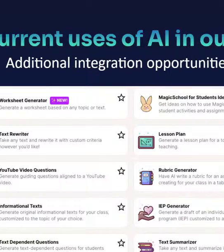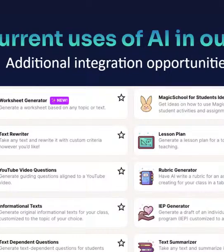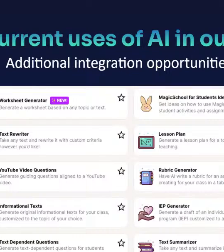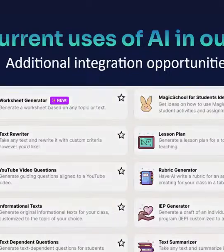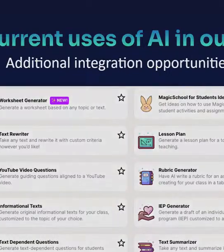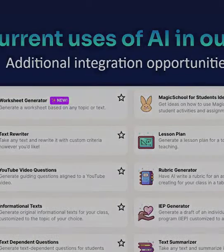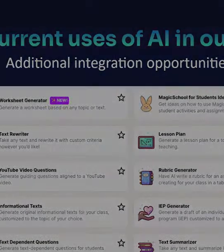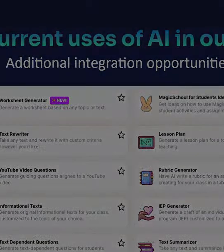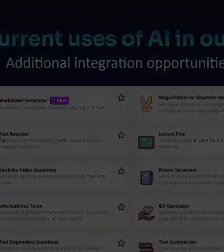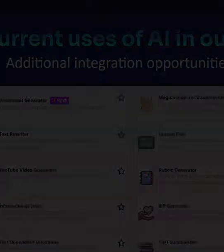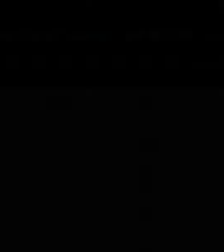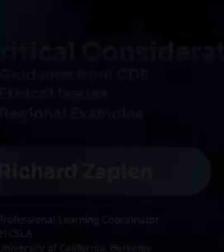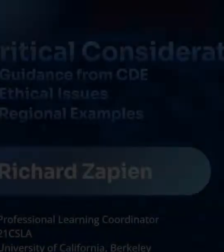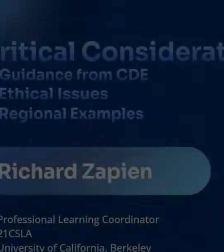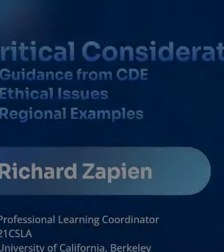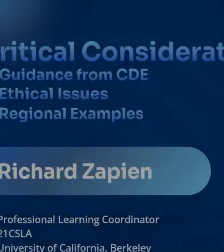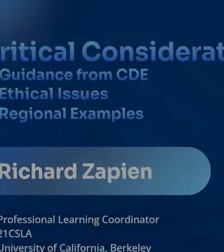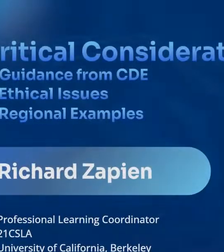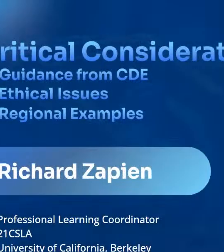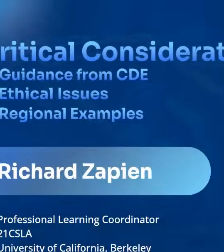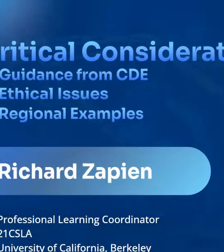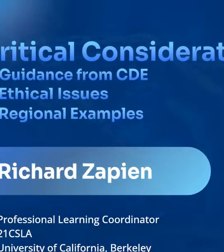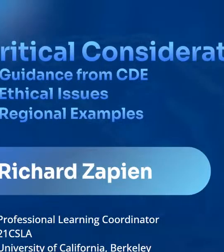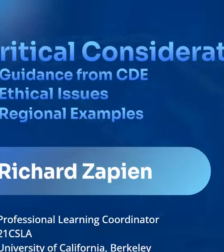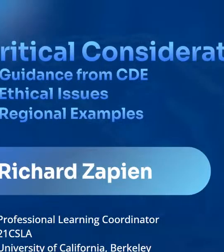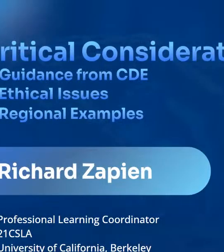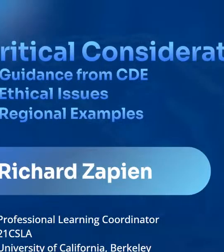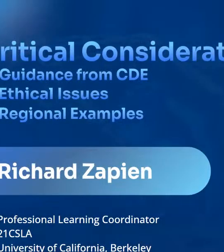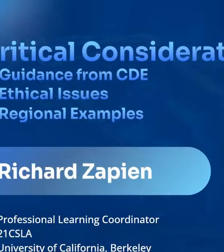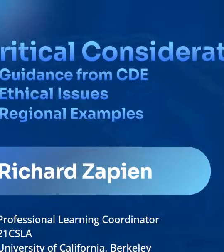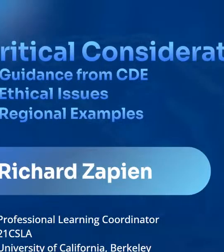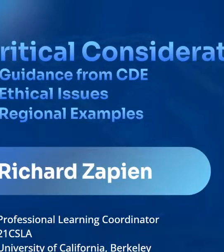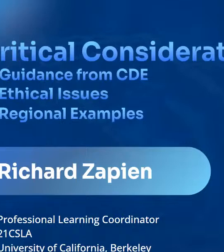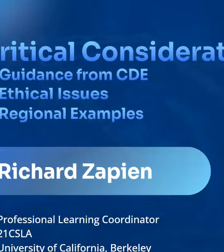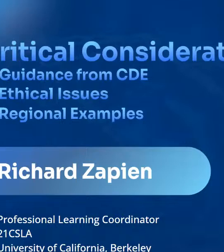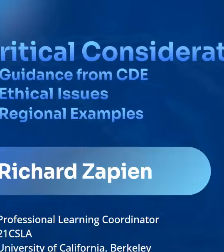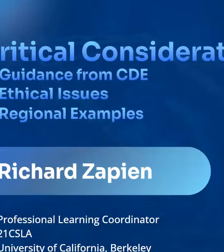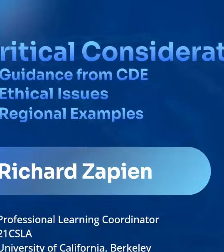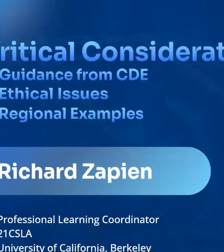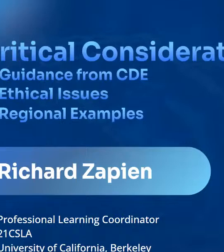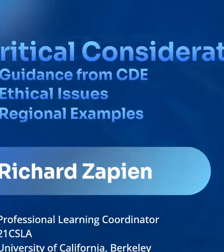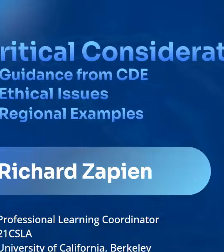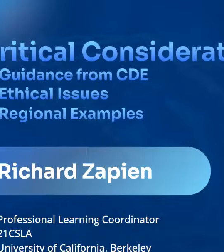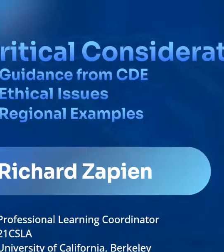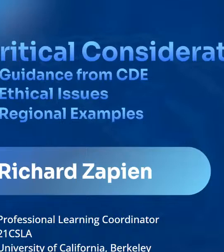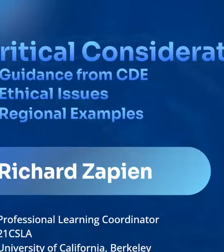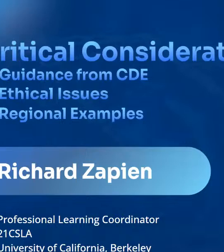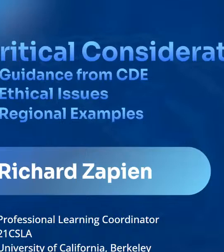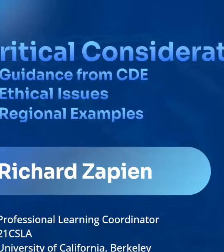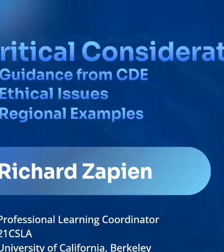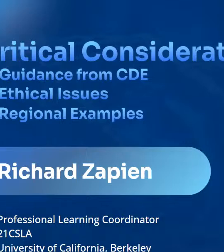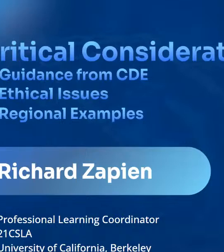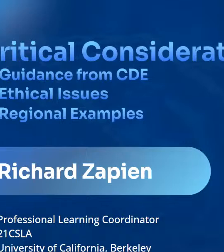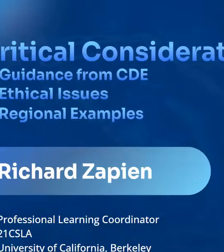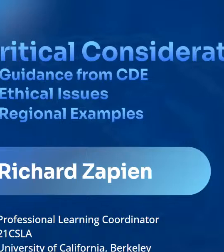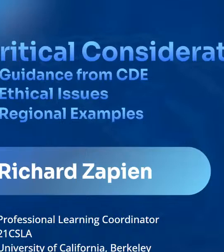that's where I'm at. Sure. Thanks very much, Dom. Dom was going to stick around because we'll have questions and answers, and he may provide us with some answers